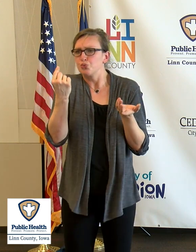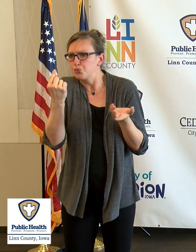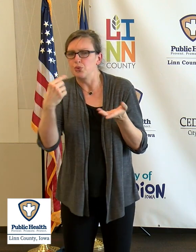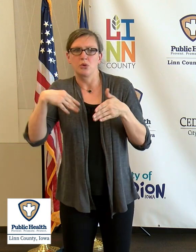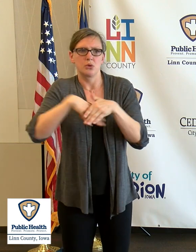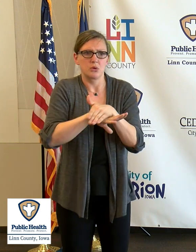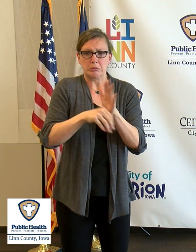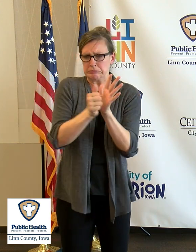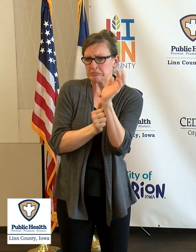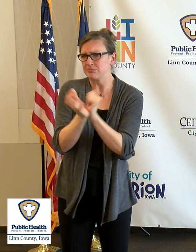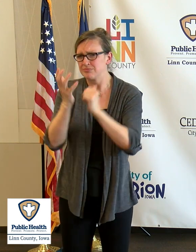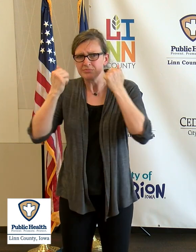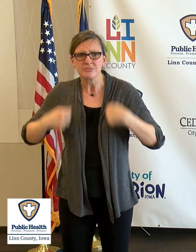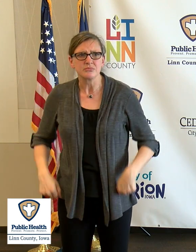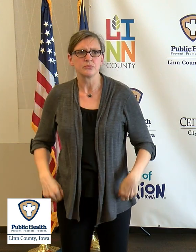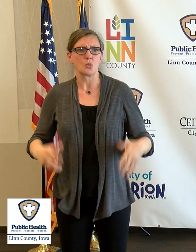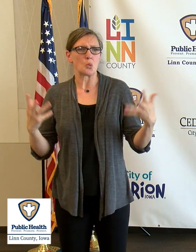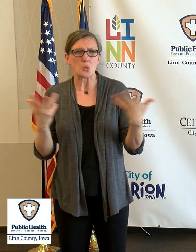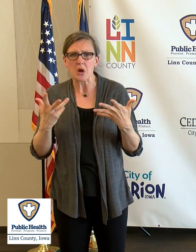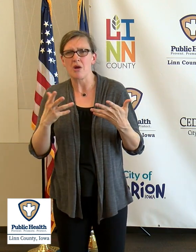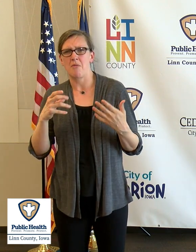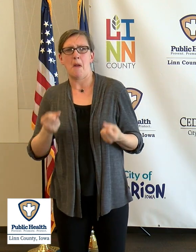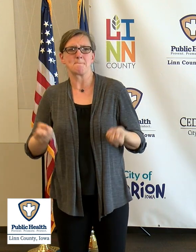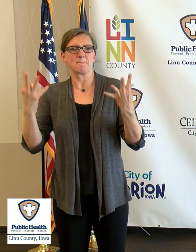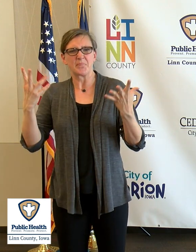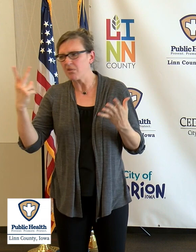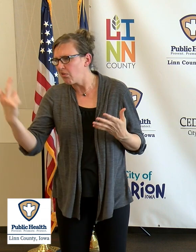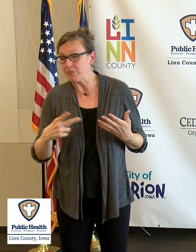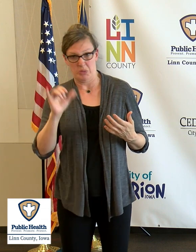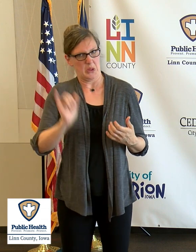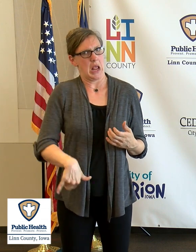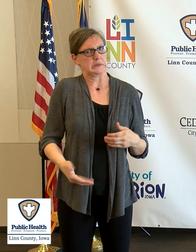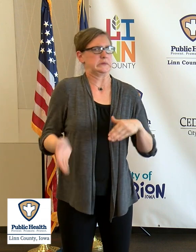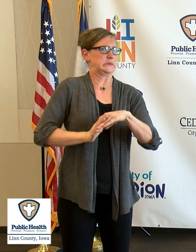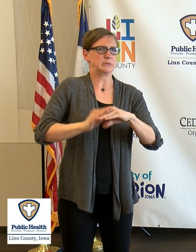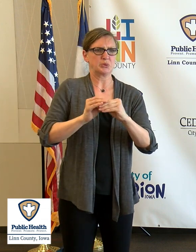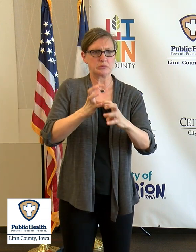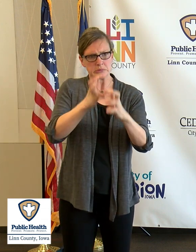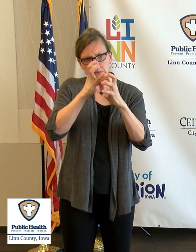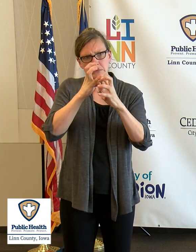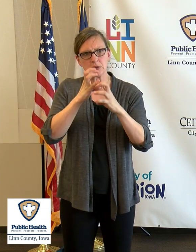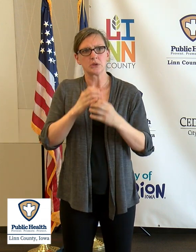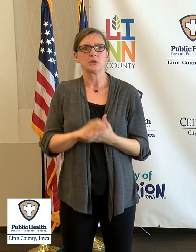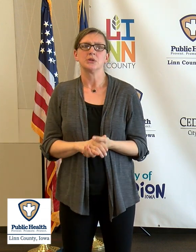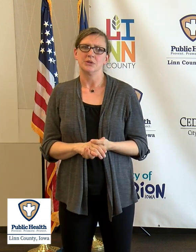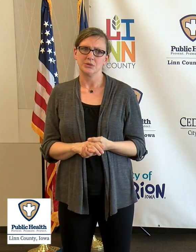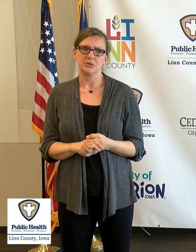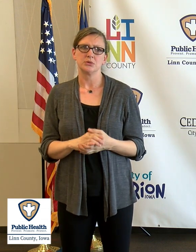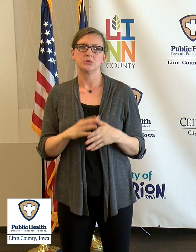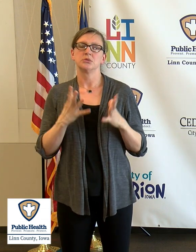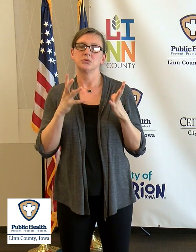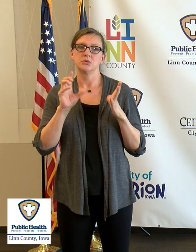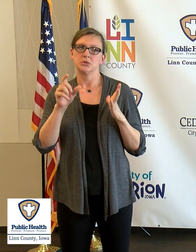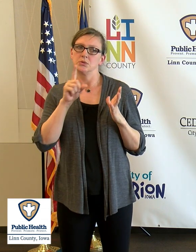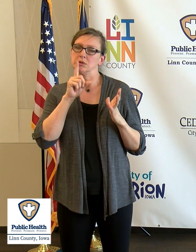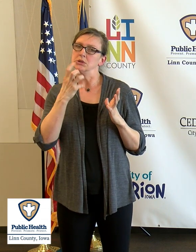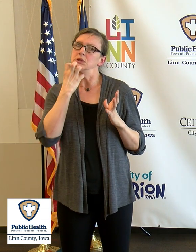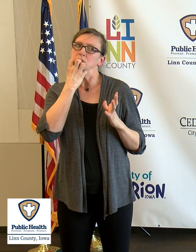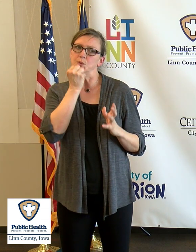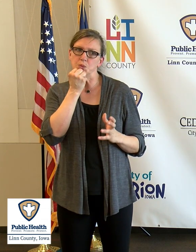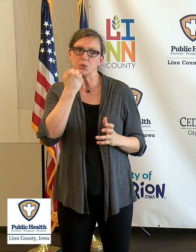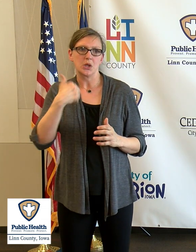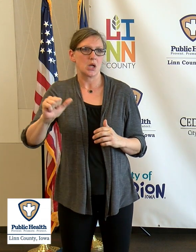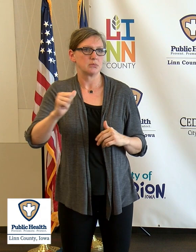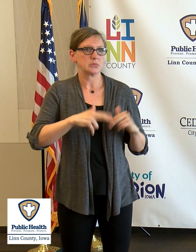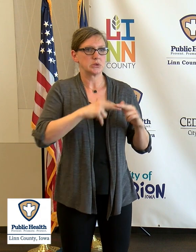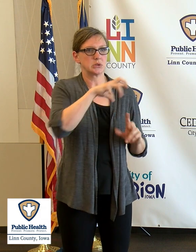and to protect the staff members there. But long-term care facilities are vital to any community. We are very fortunate to